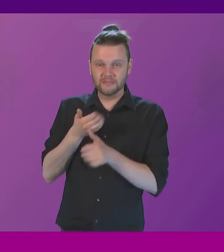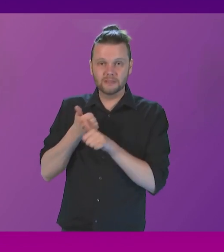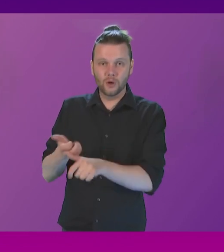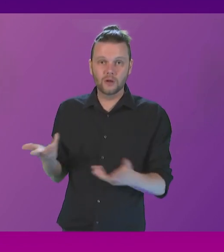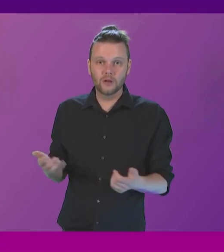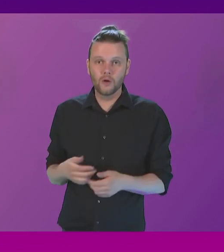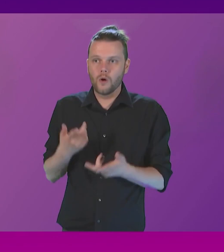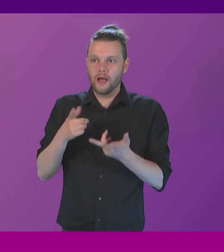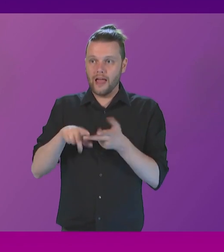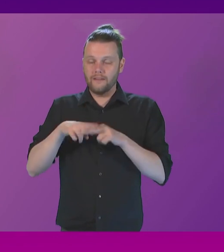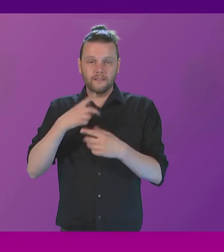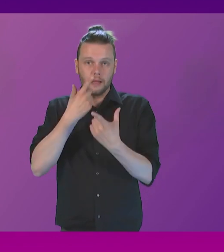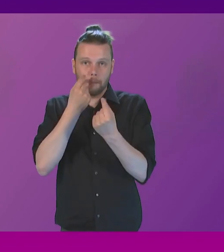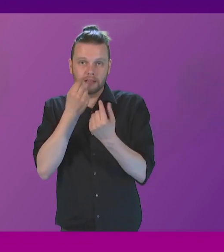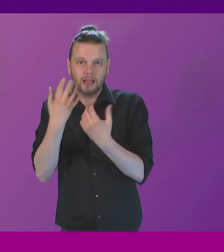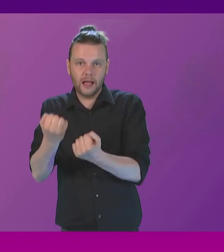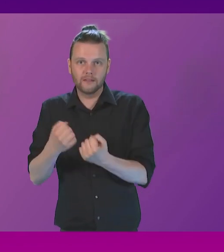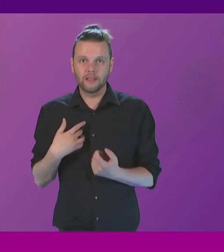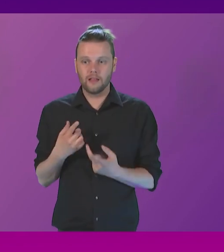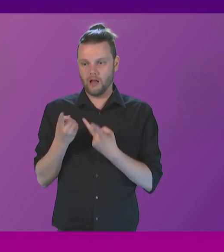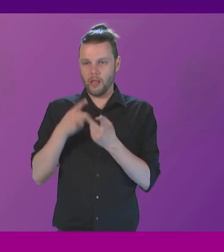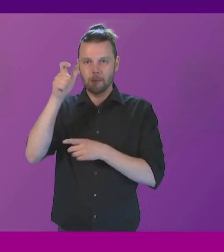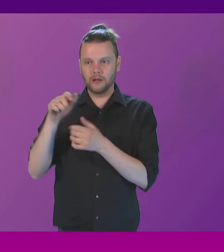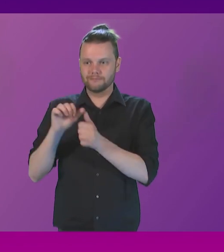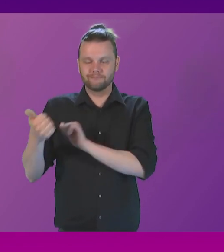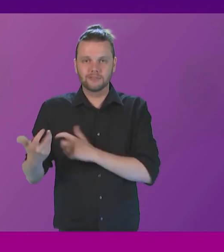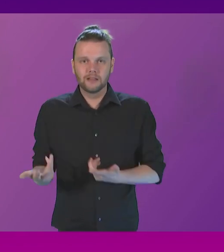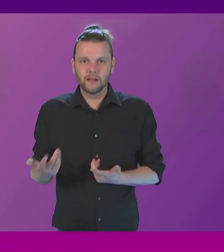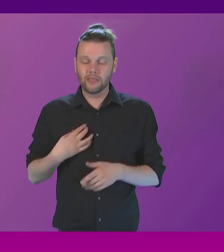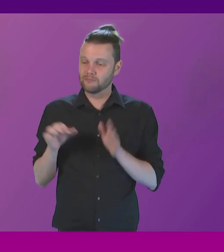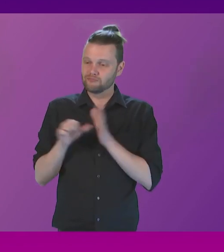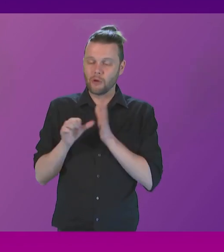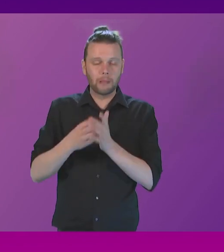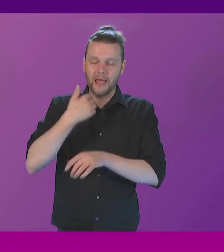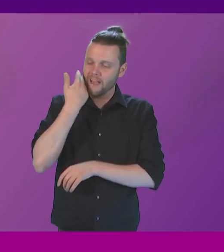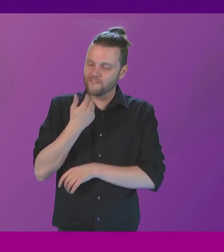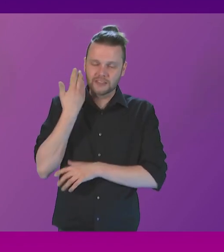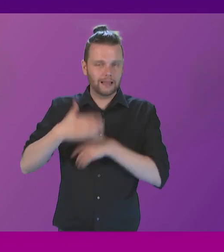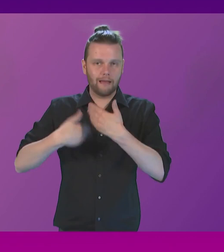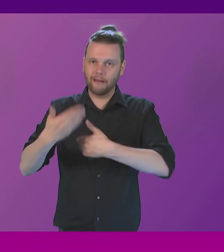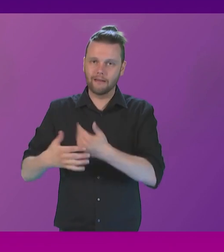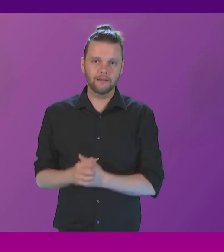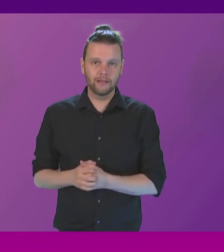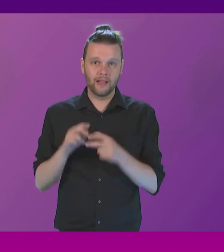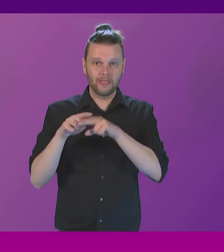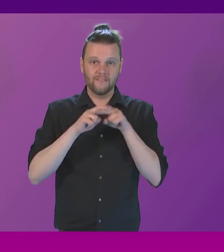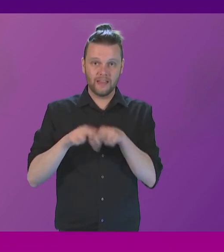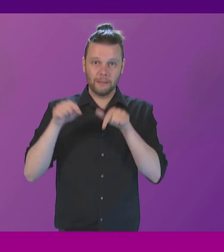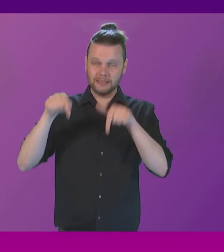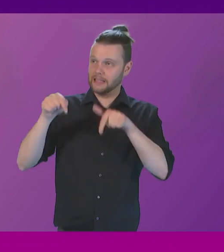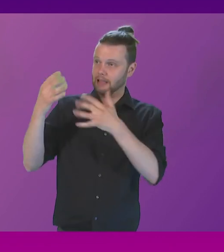if they've got capacity, someone else can't speak to them. there's problems for people every single day. And the families that are here